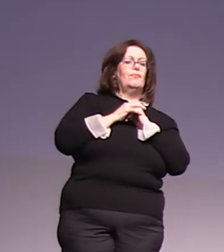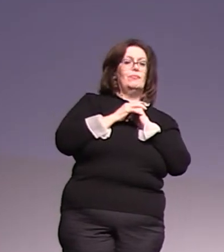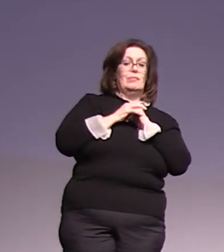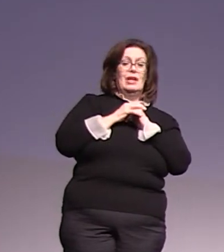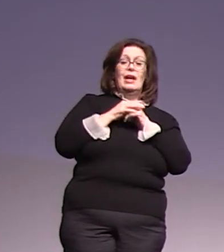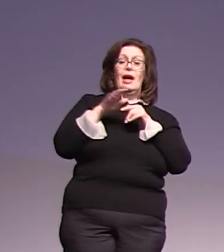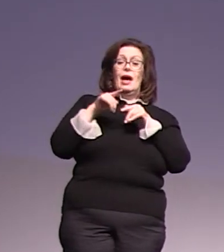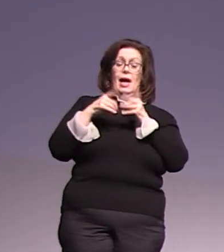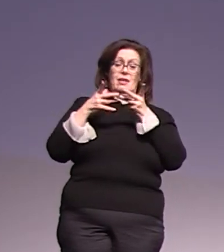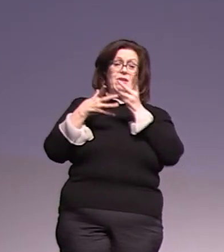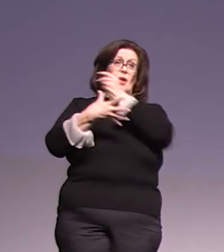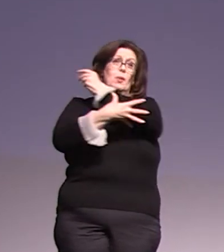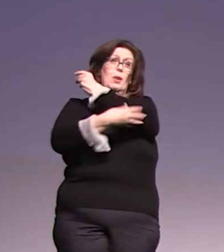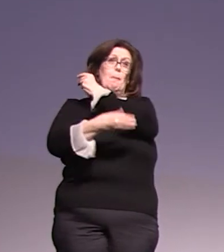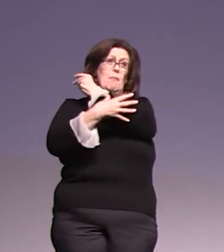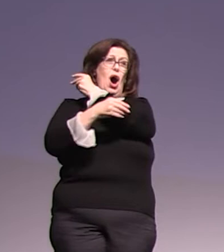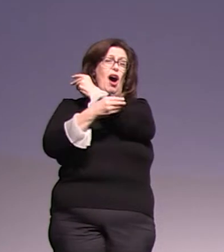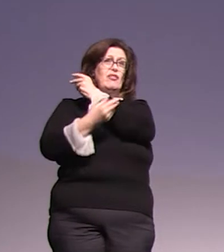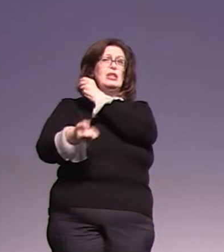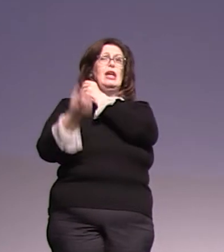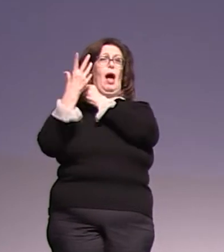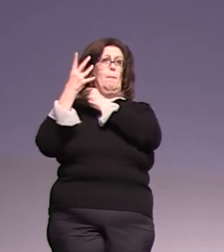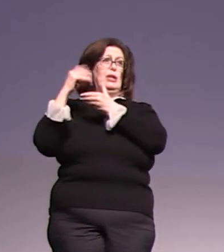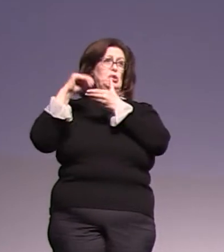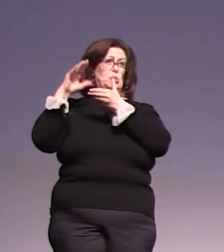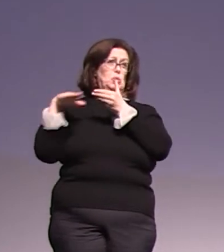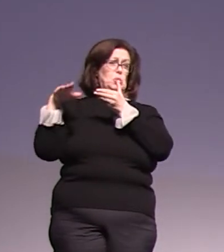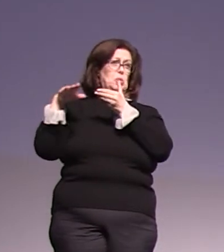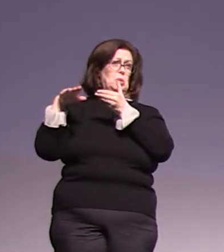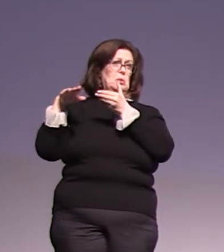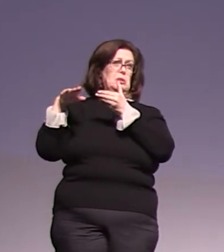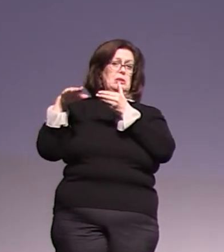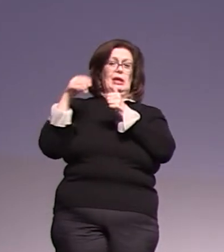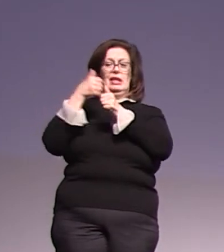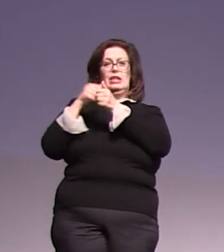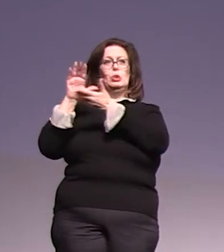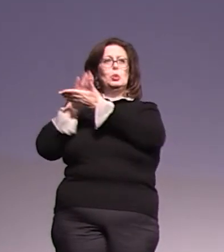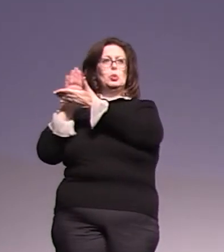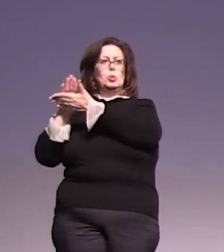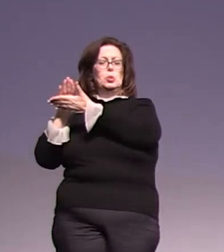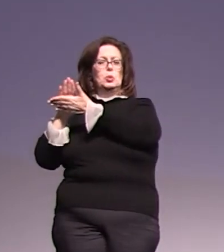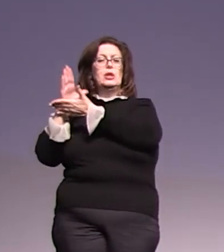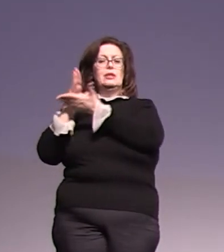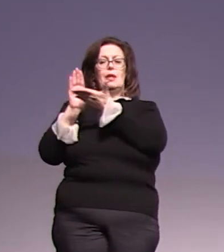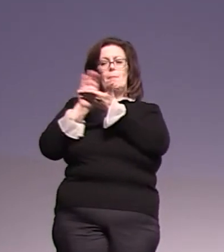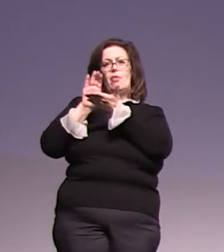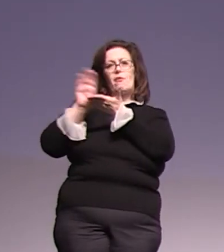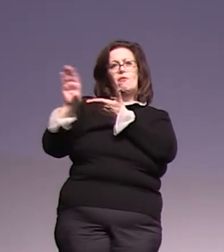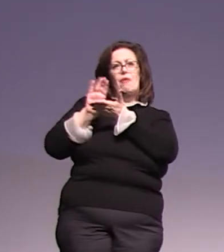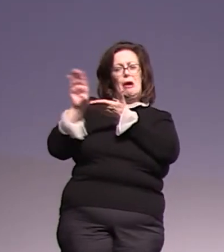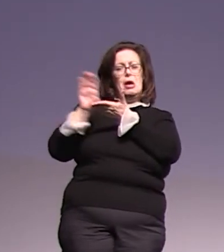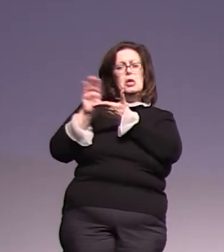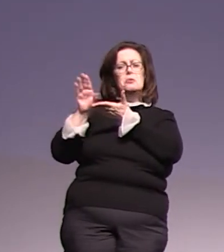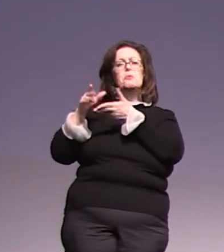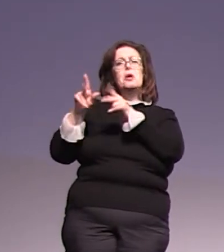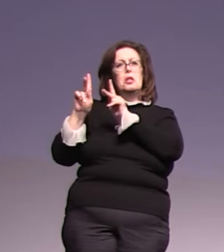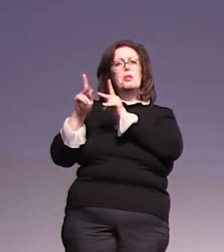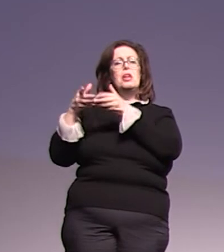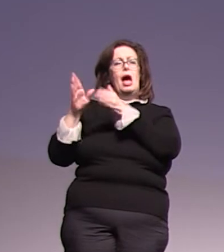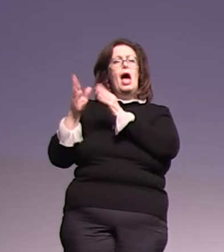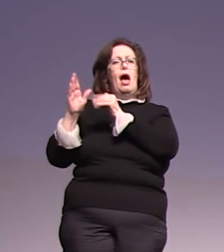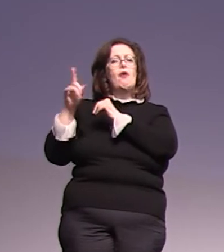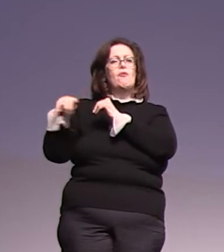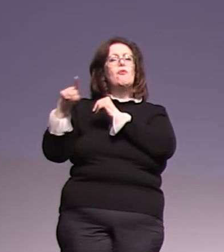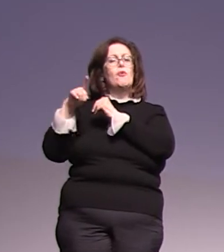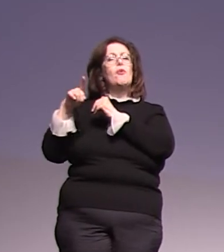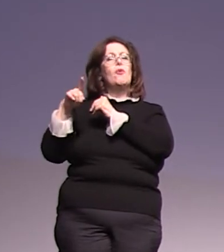of poverty at a certain school. Those are all things that can add additional funds and allow for some of our districts who might not have that same tax base to get